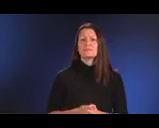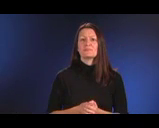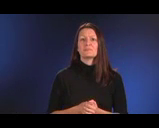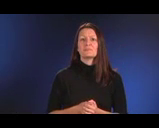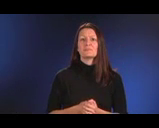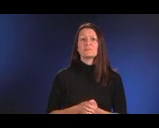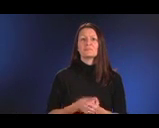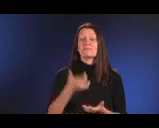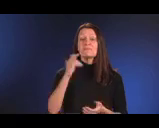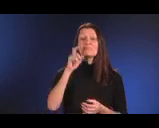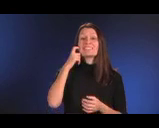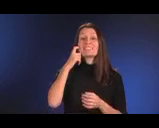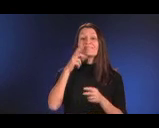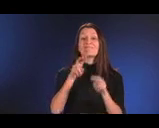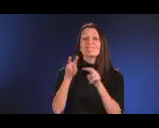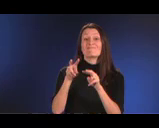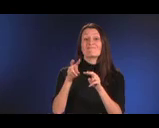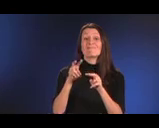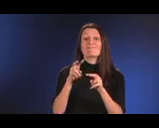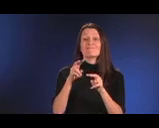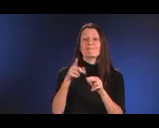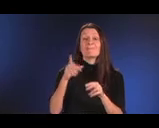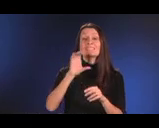As the CPSS just said in the video,